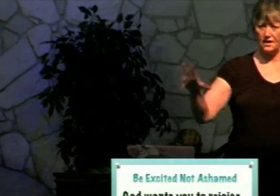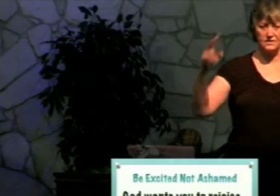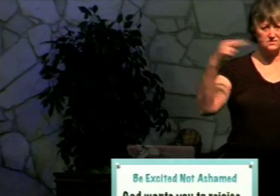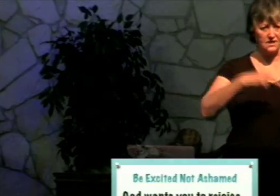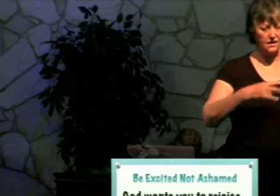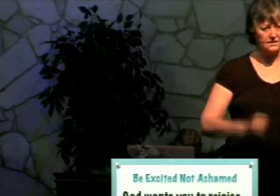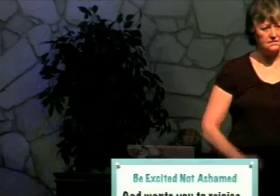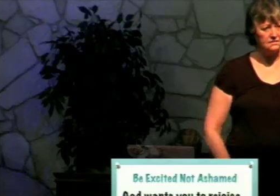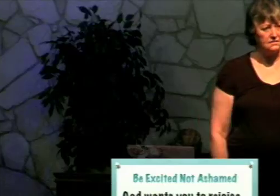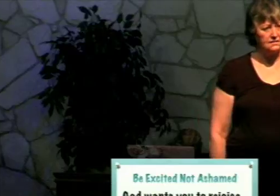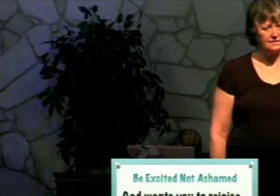already saw it.